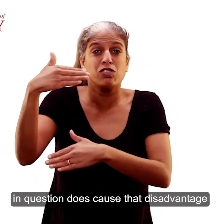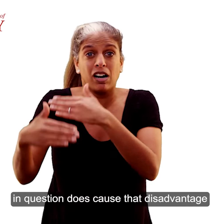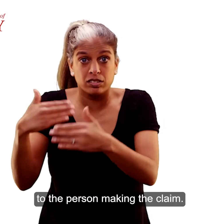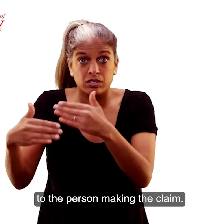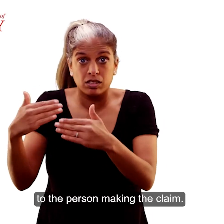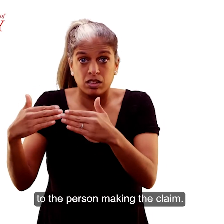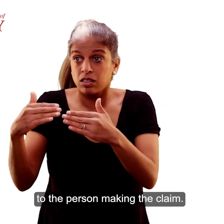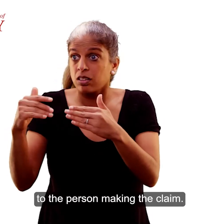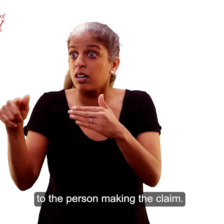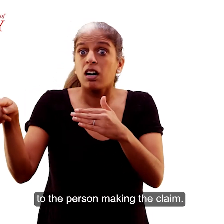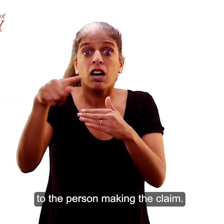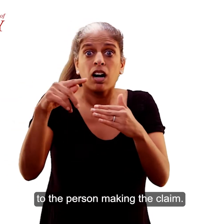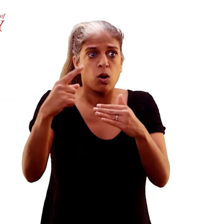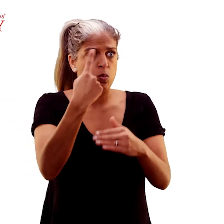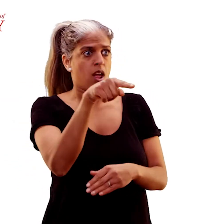disadvantage to the person making the claim.